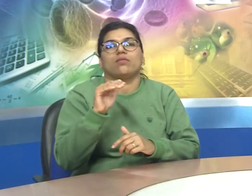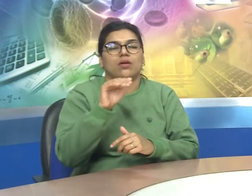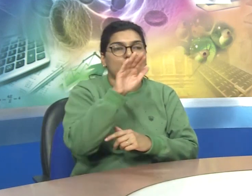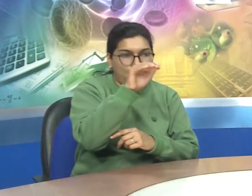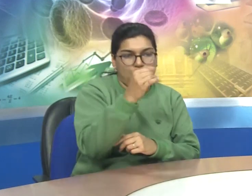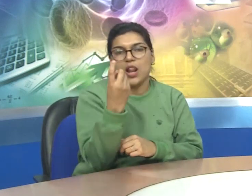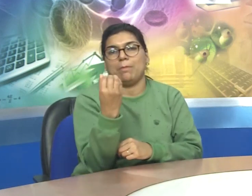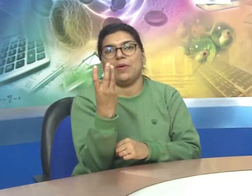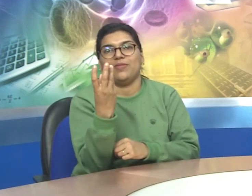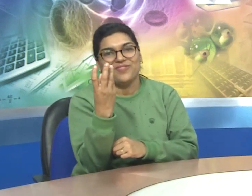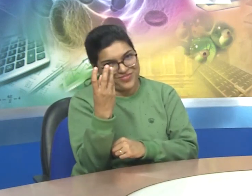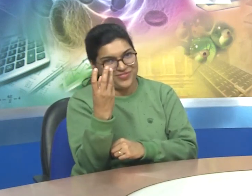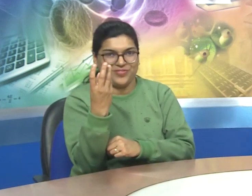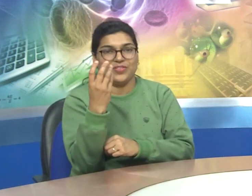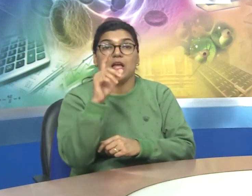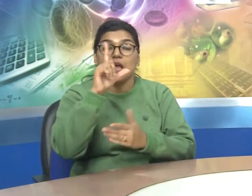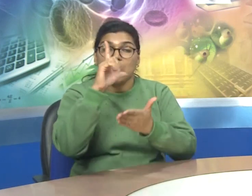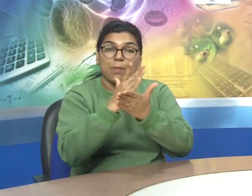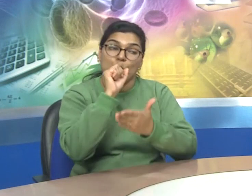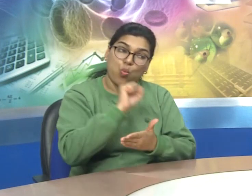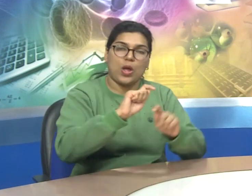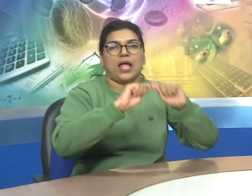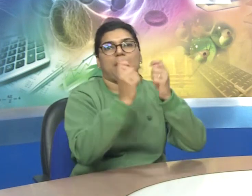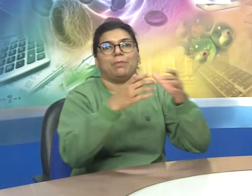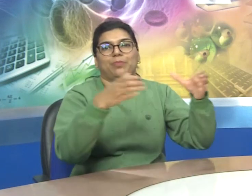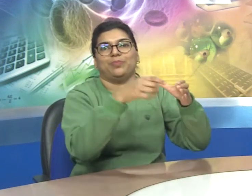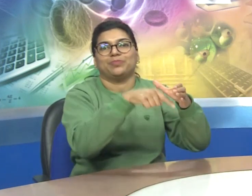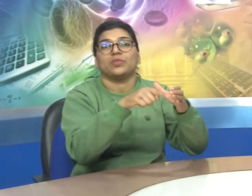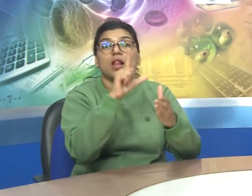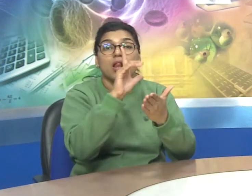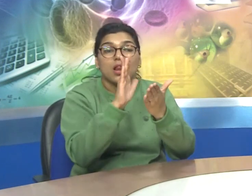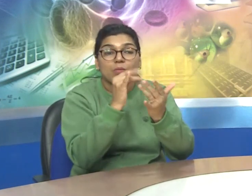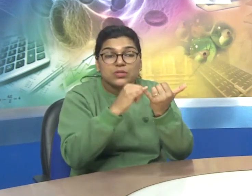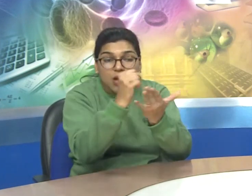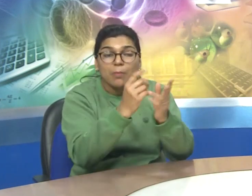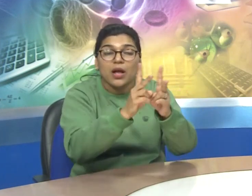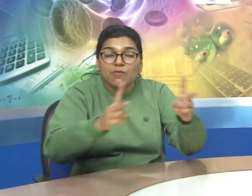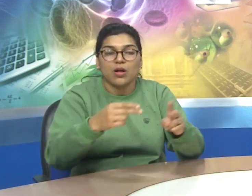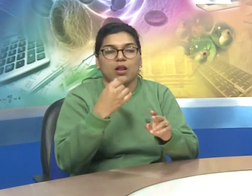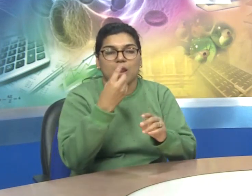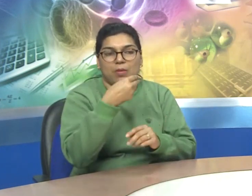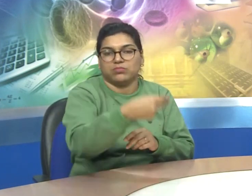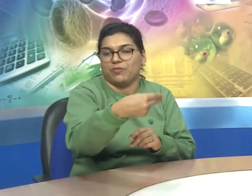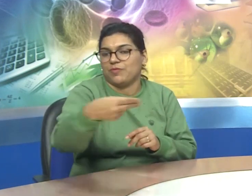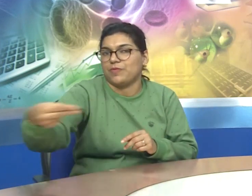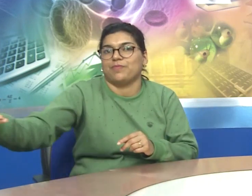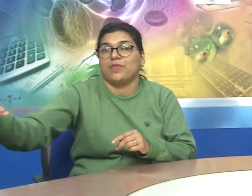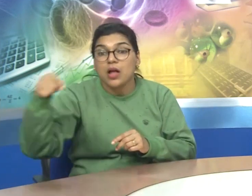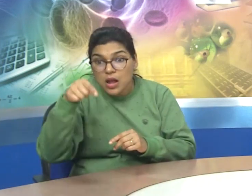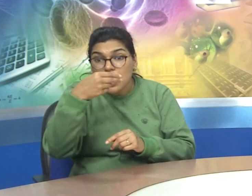we call the book with that number. So that is why we name it as call number. And how that call number is